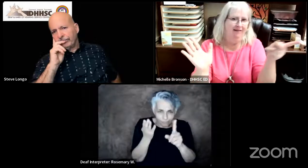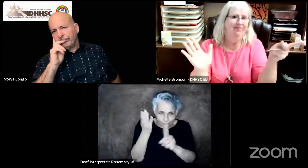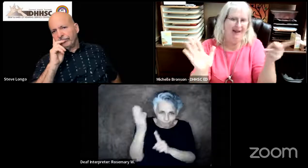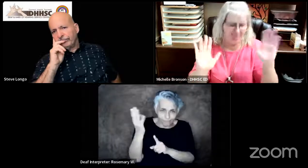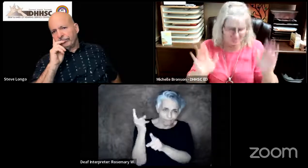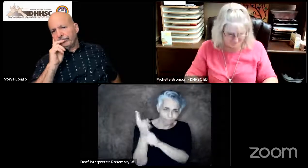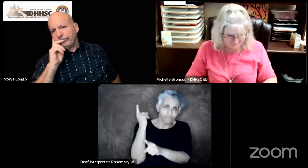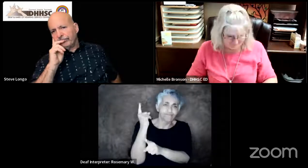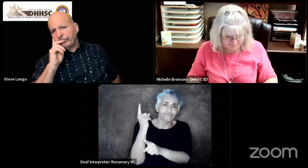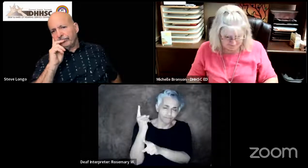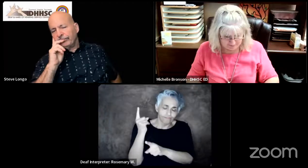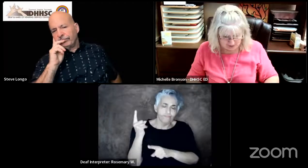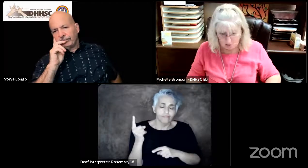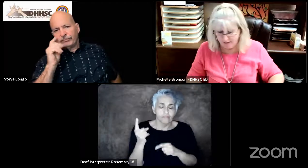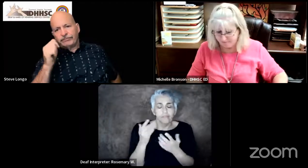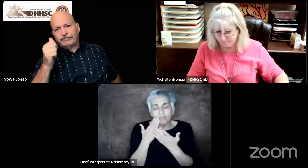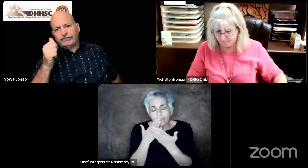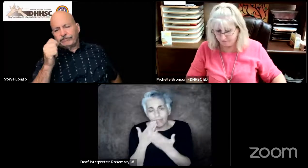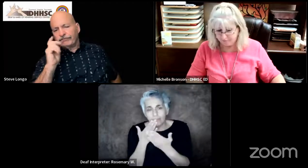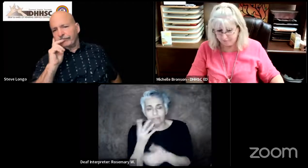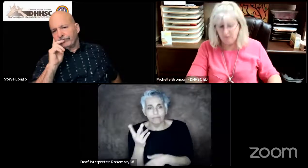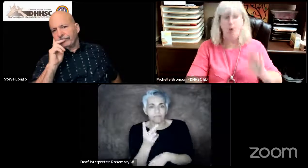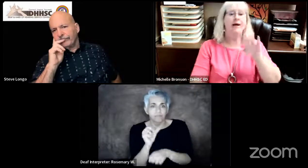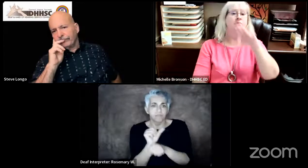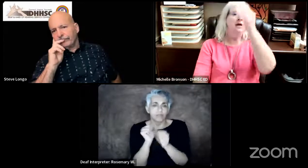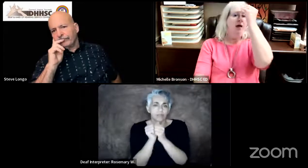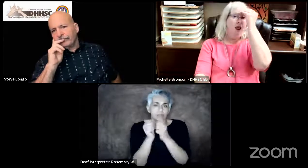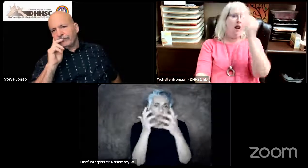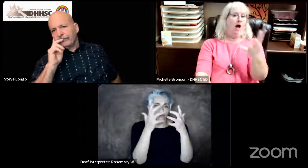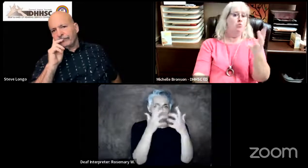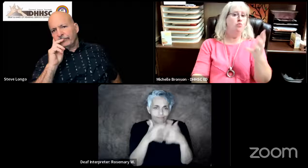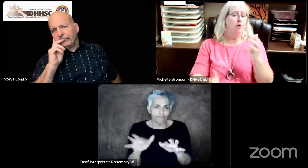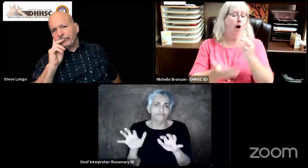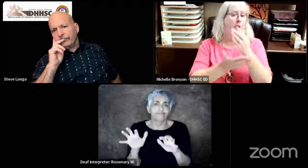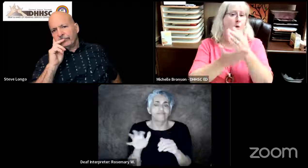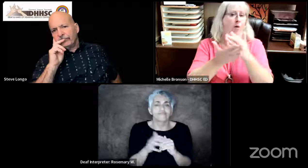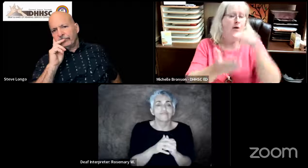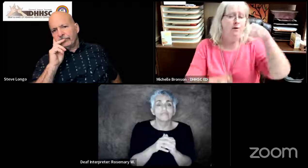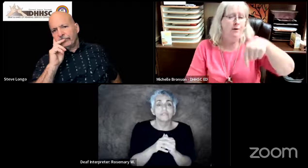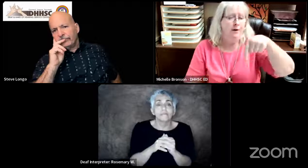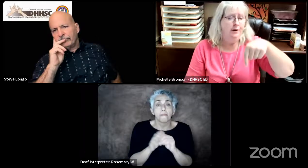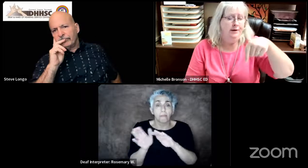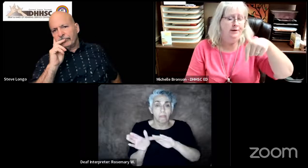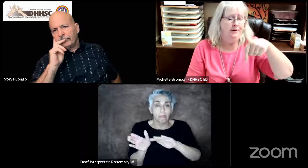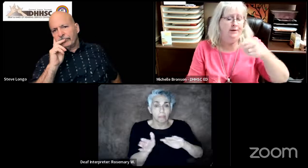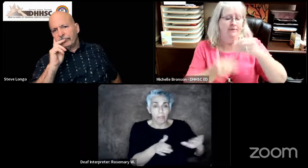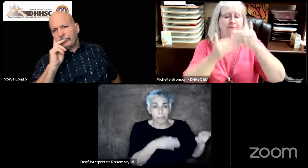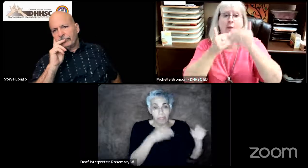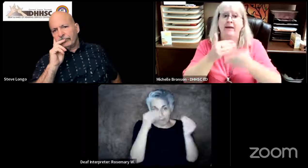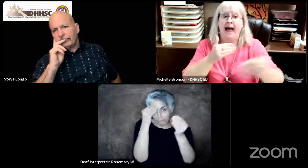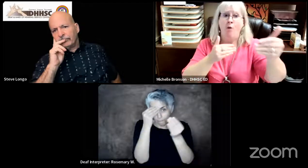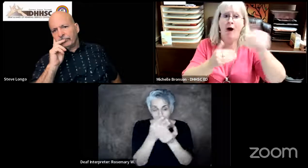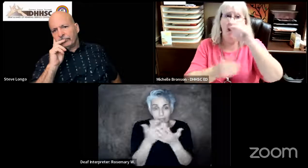So we are very grateful for their work and look forward to having that done.